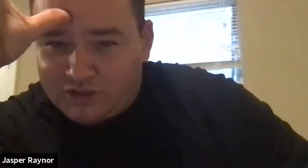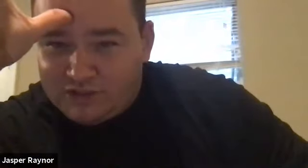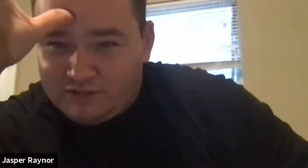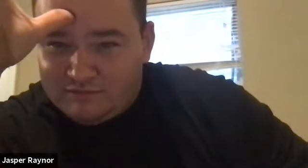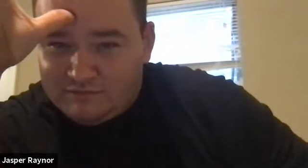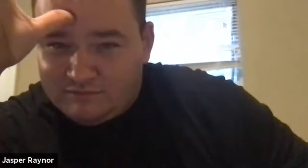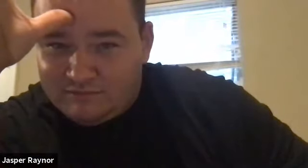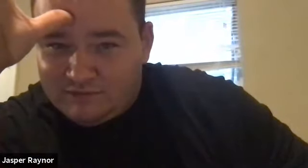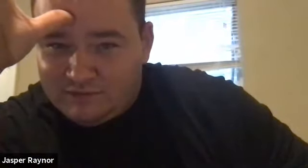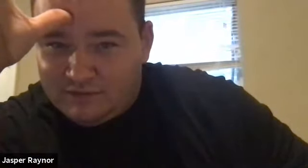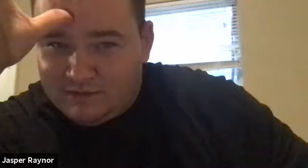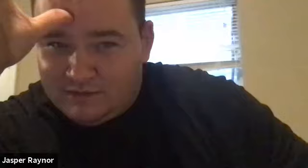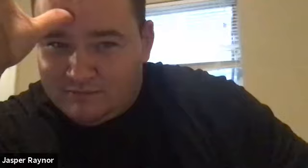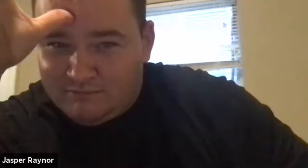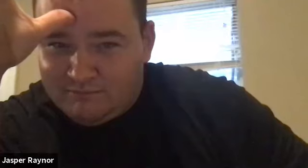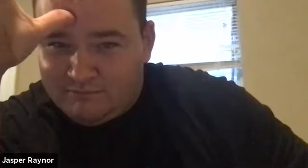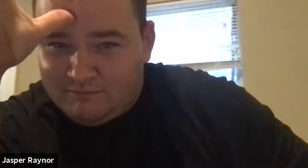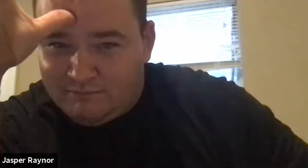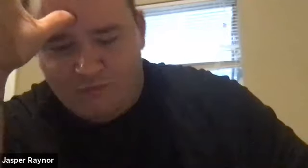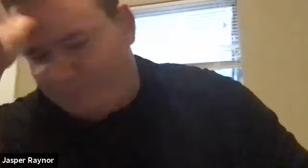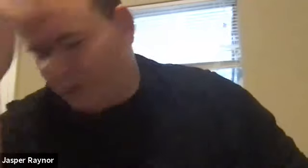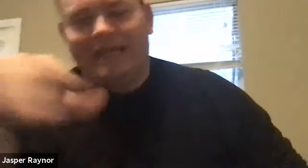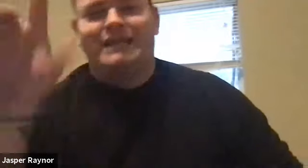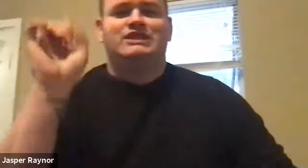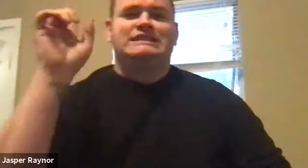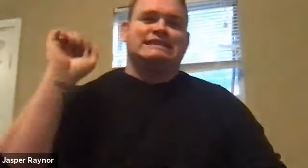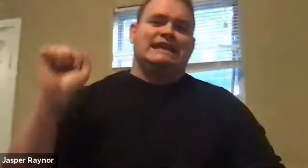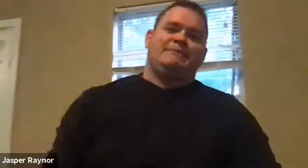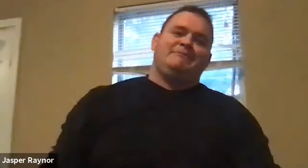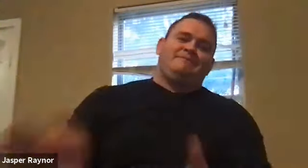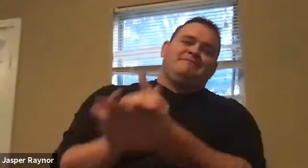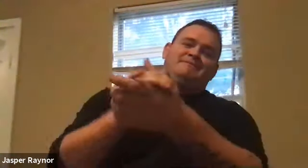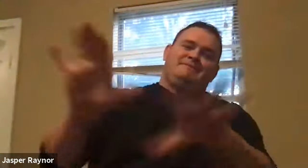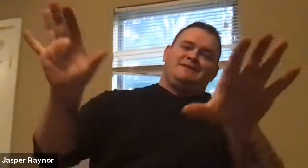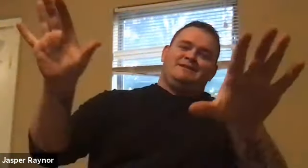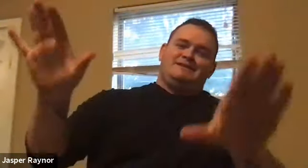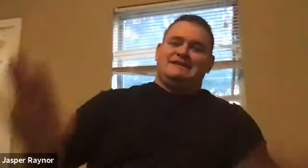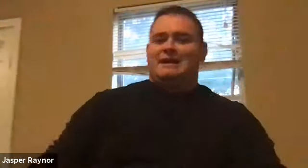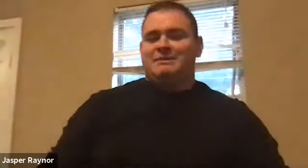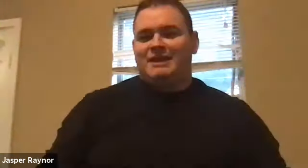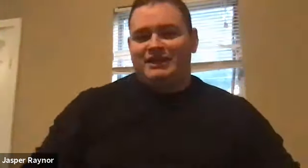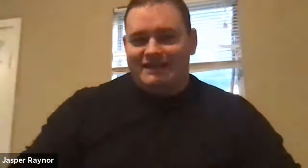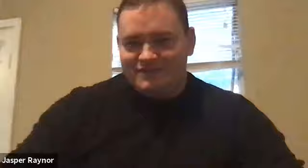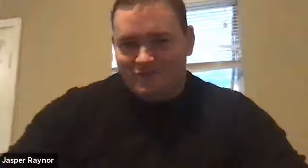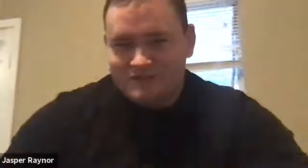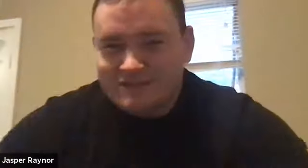Divorce. But rebuke it in Jesus' name. Gotta be married to have a divorce.